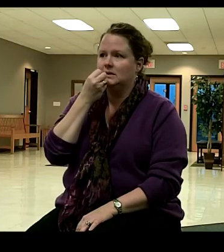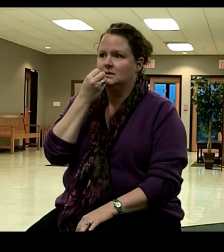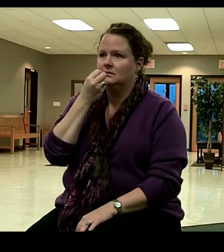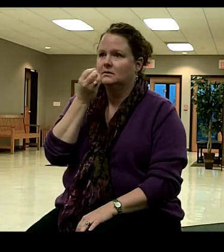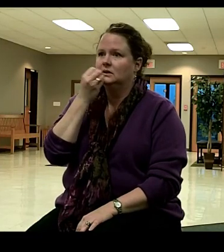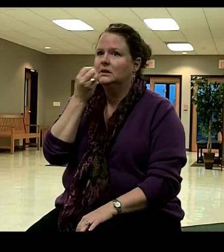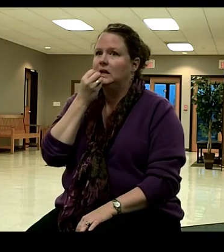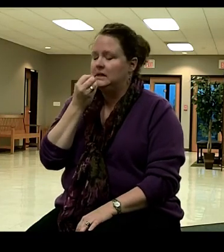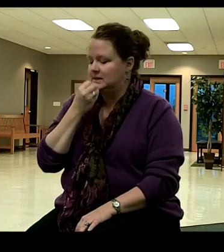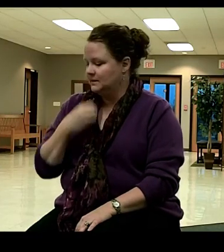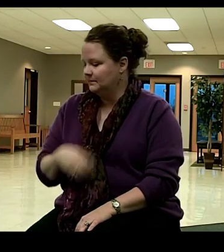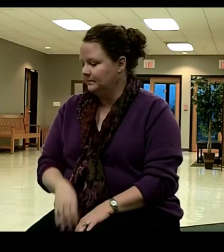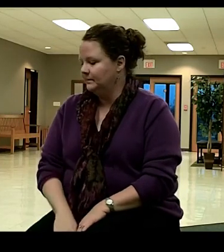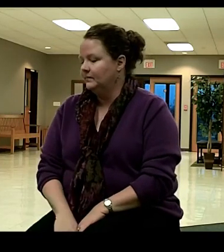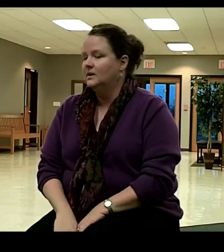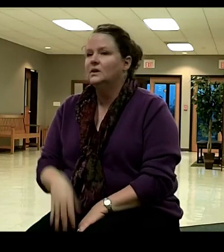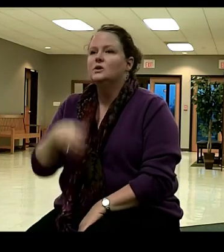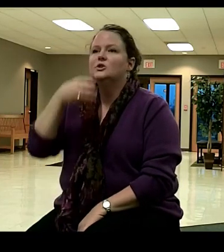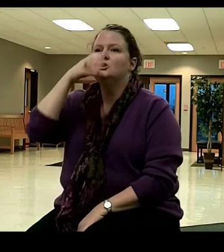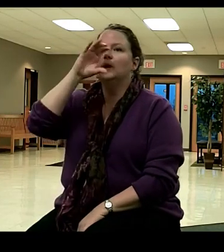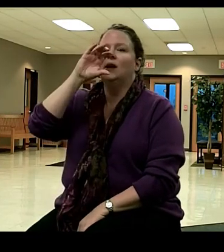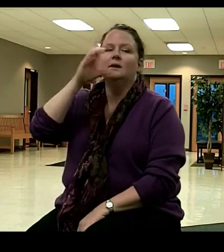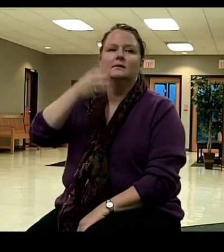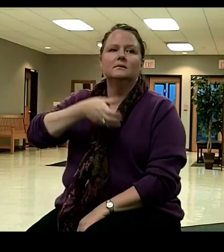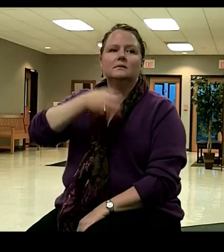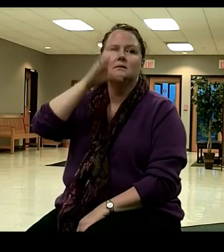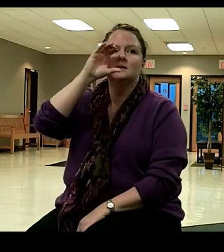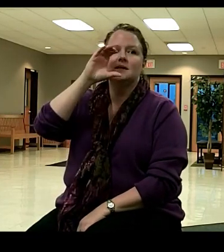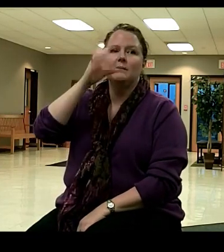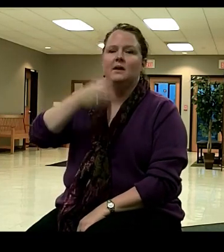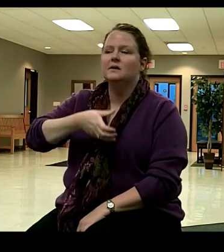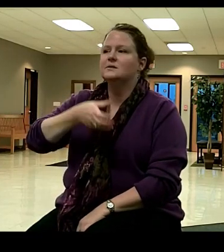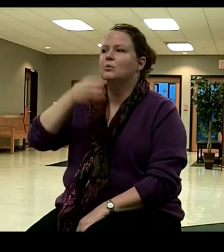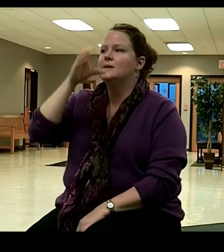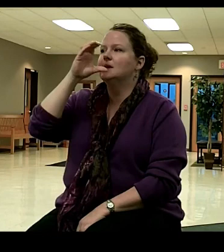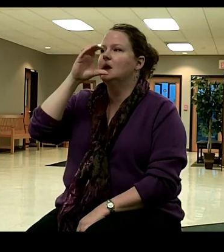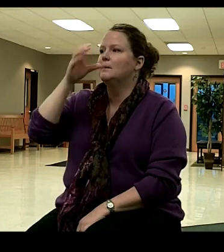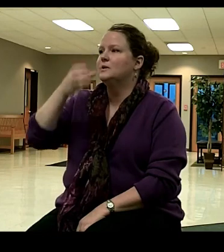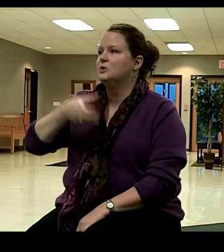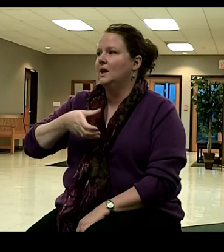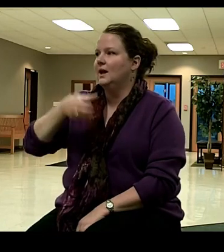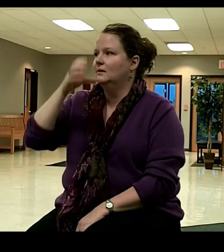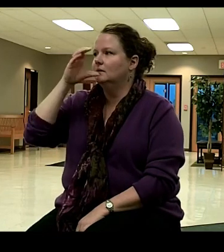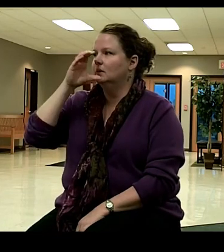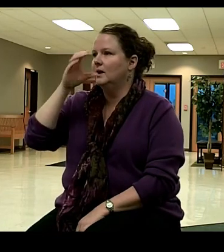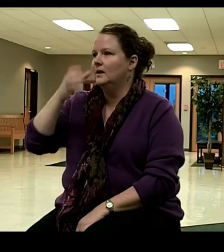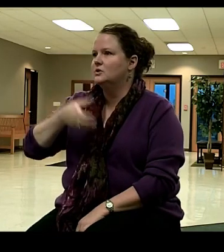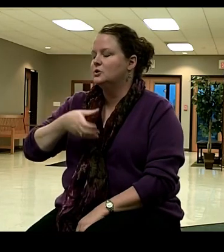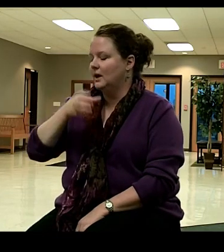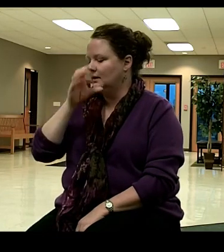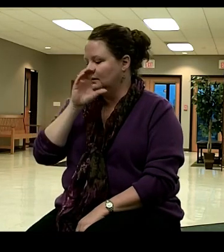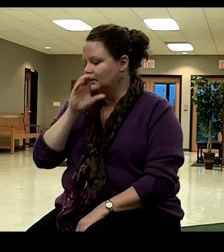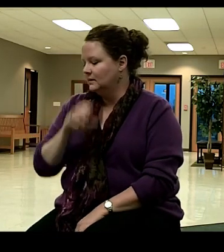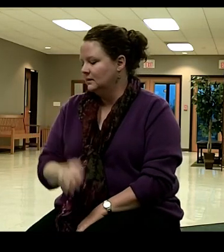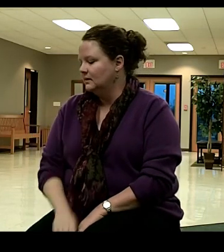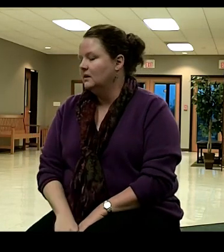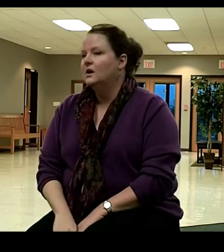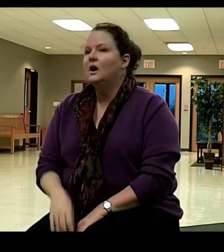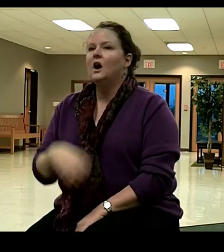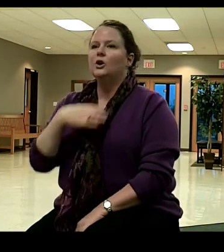eat. Eat. To drink. Same thing as raising a cup and drinking it. Okay, to drink.